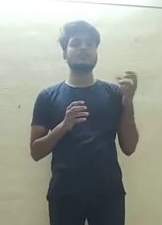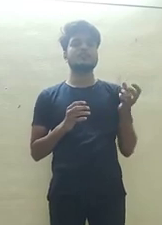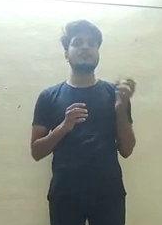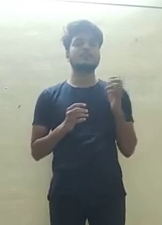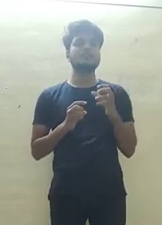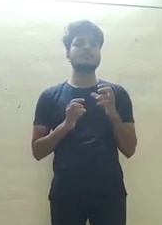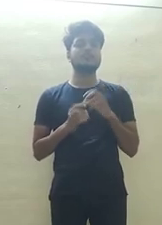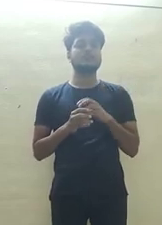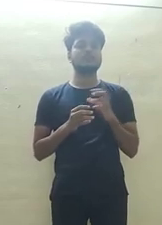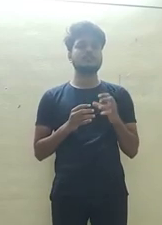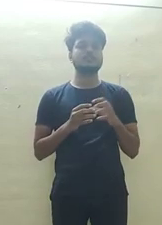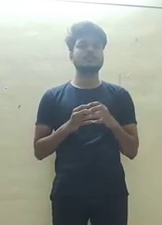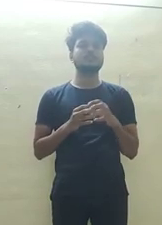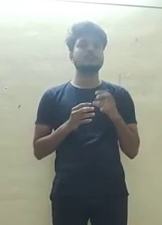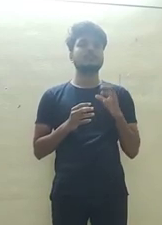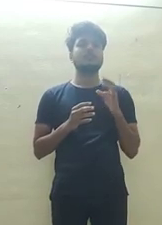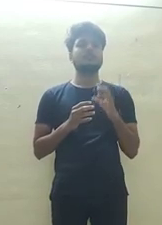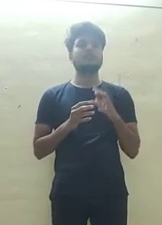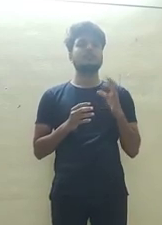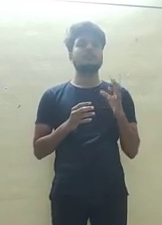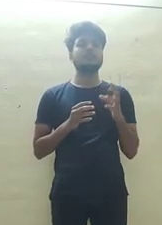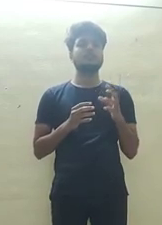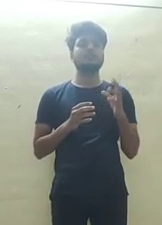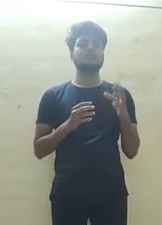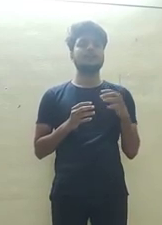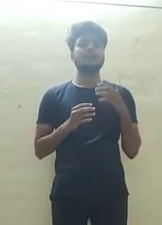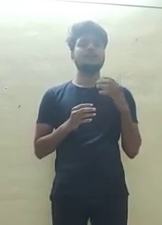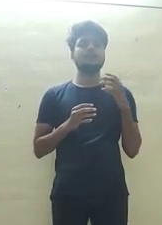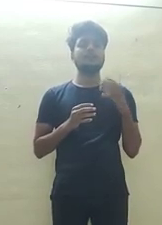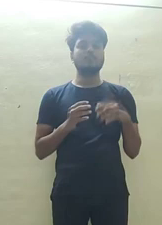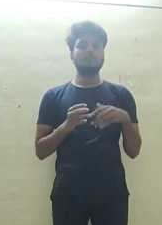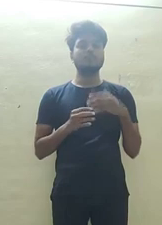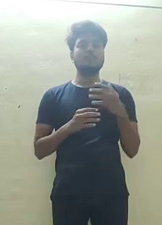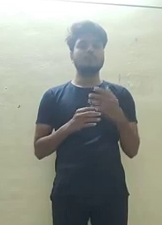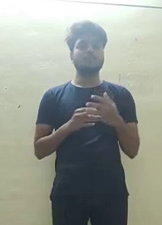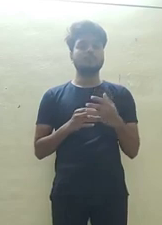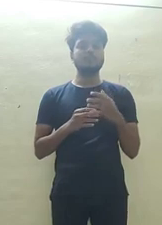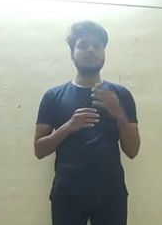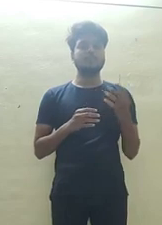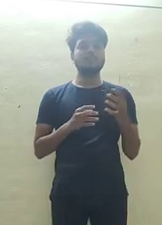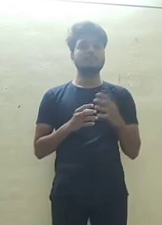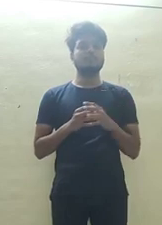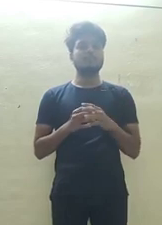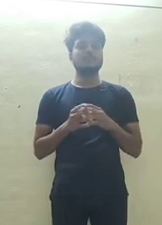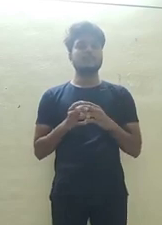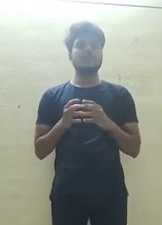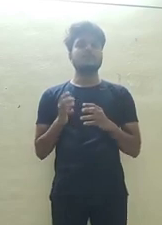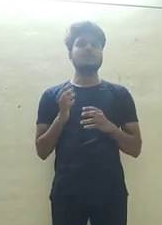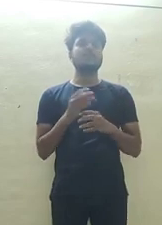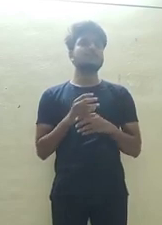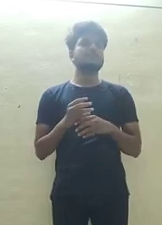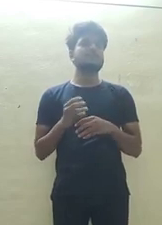straight into data structure, allowing us to find what we need fastly and easily. Then the next point